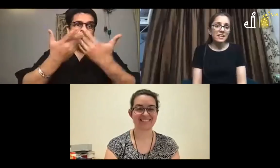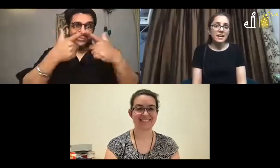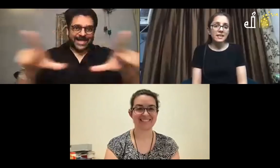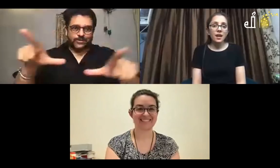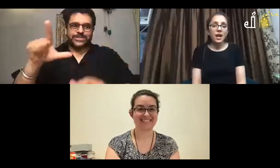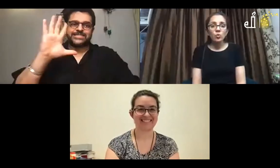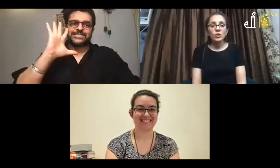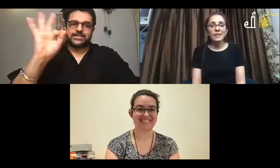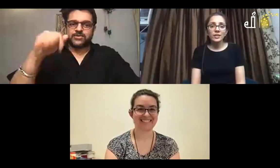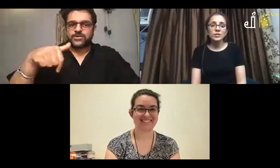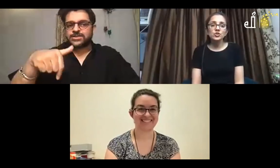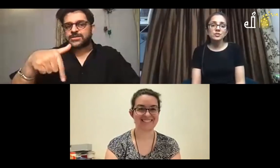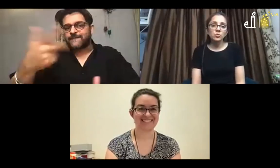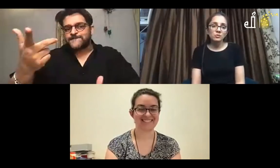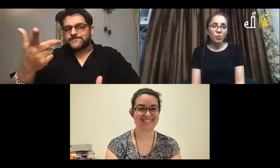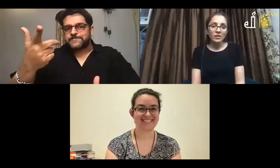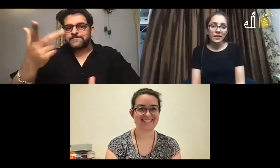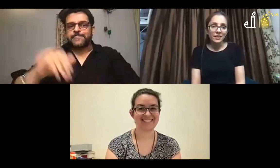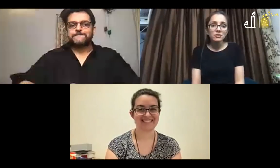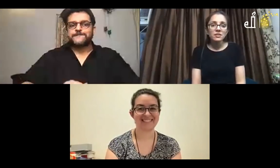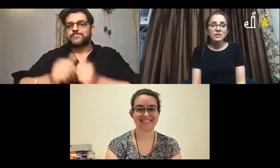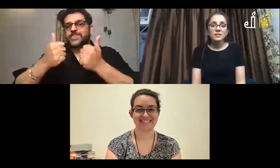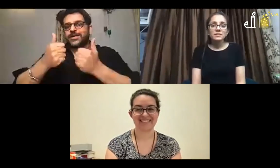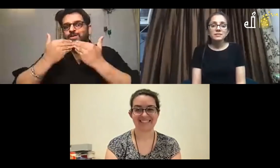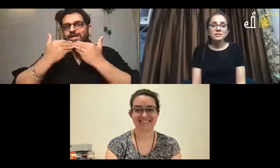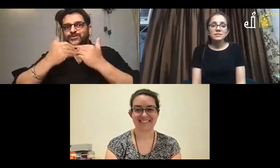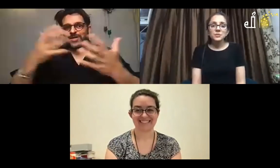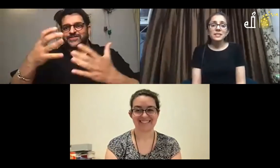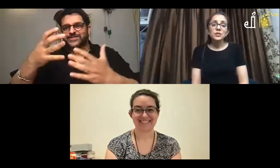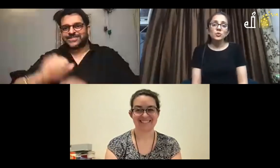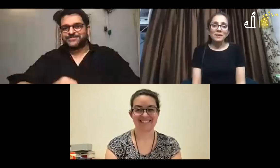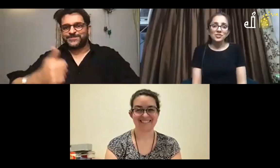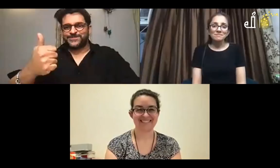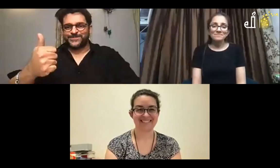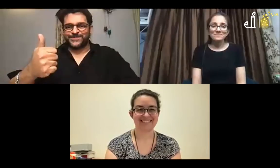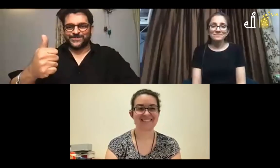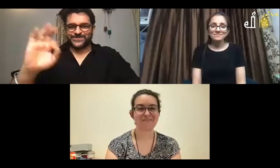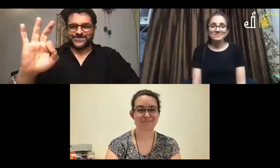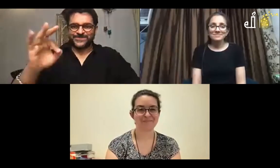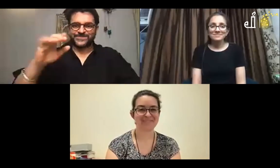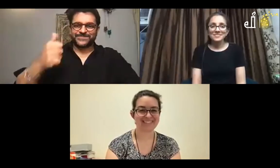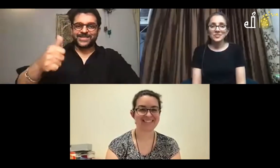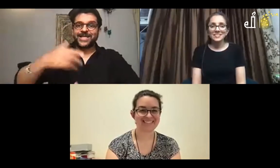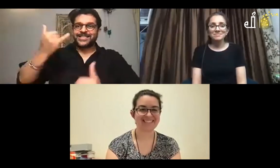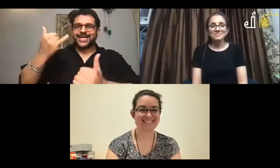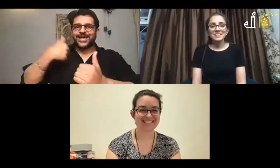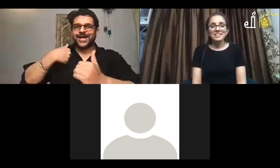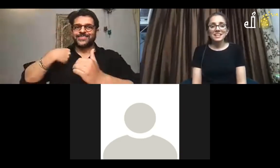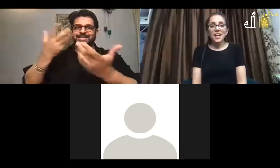perspective and how language is the most important thing. So thank you so much.